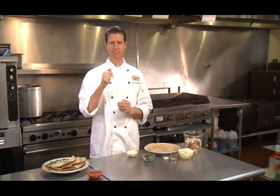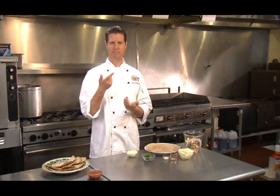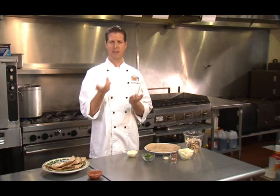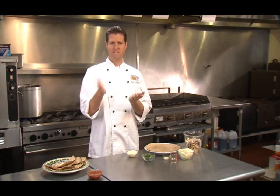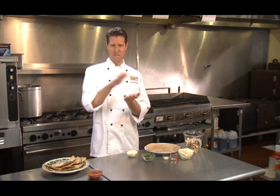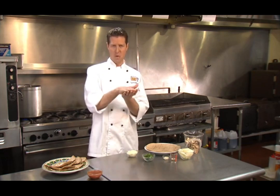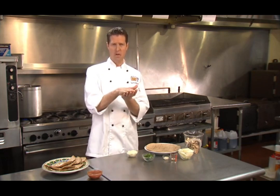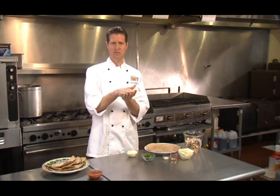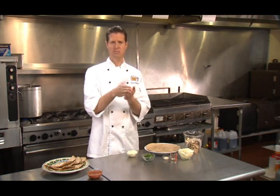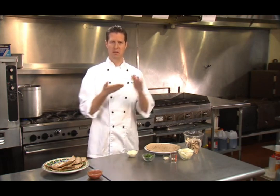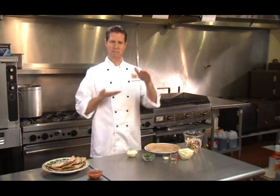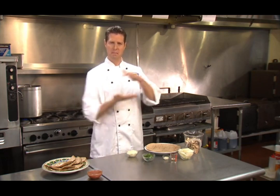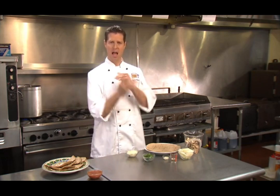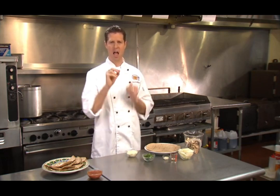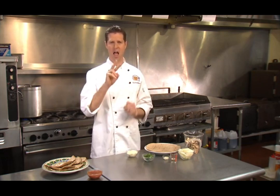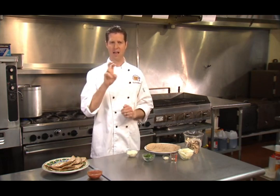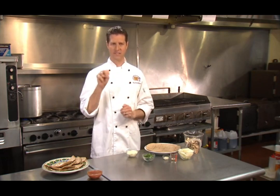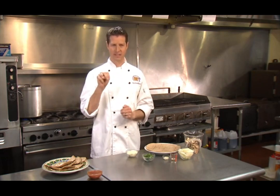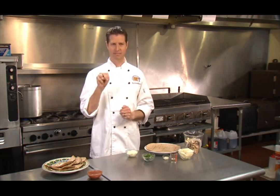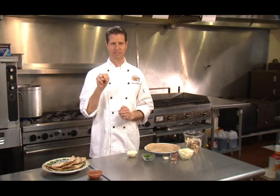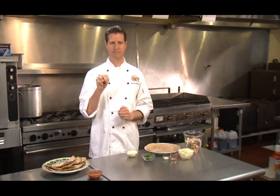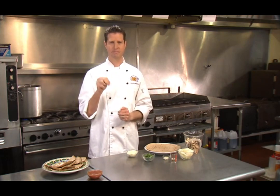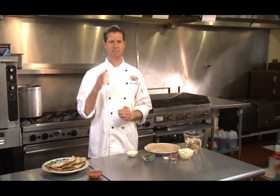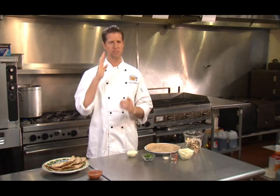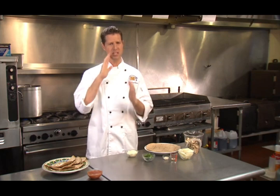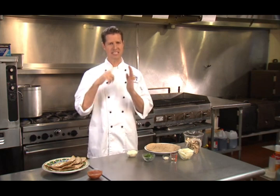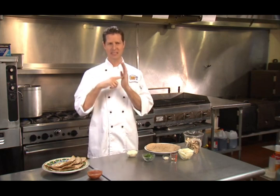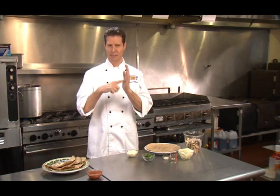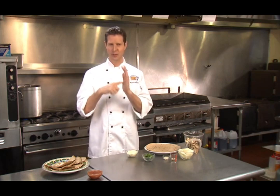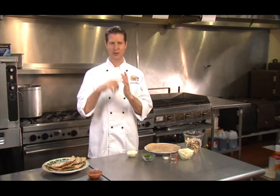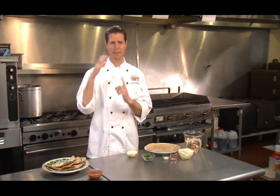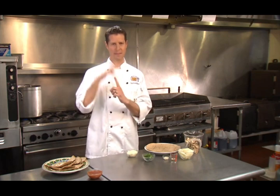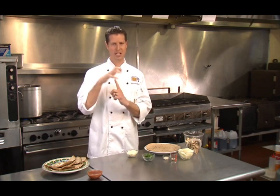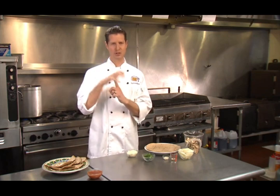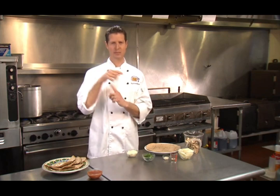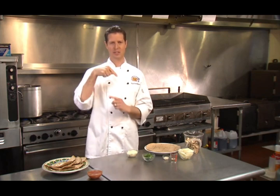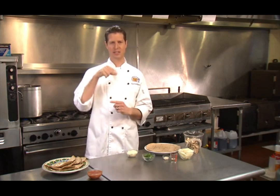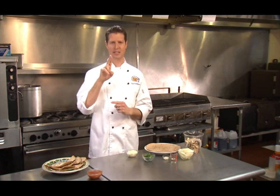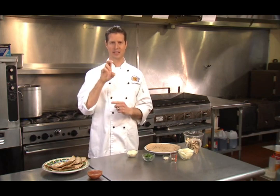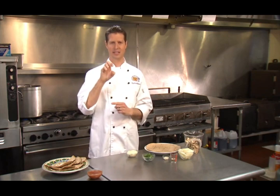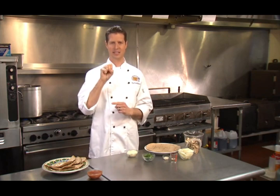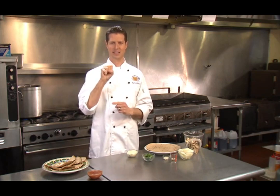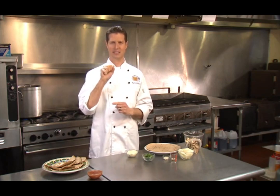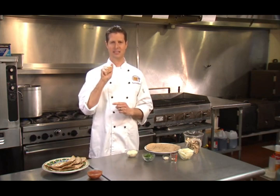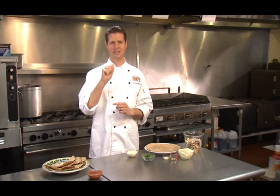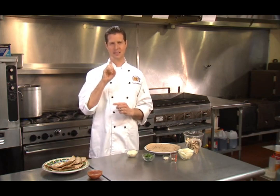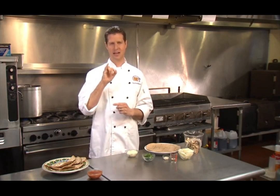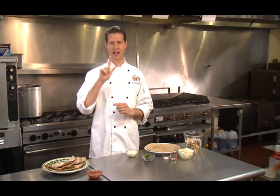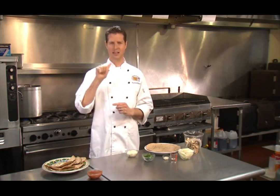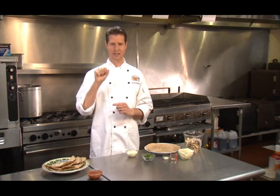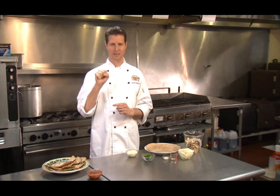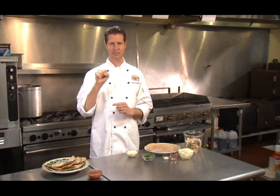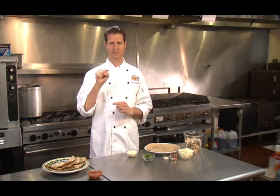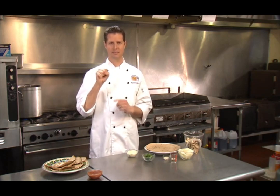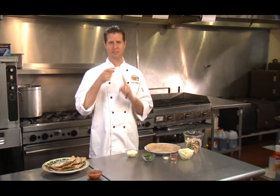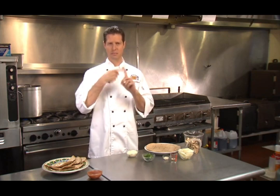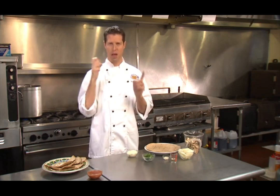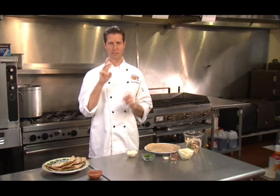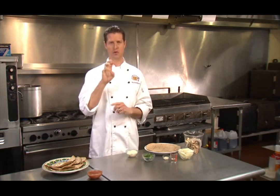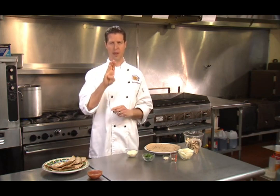them, and bake them in the oven. I will demonstrate with the mushroom quesadilla recipe